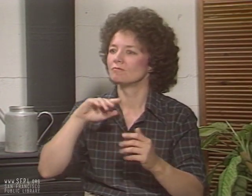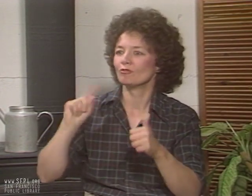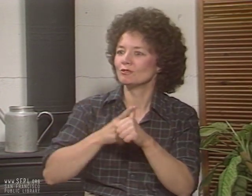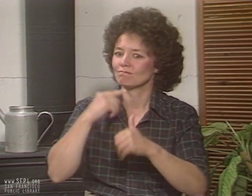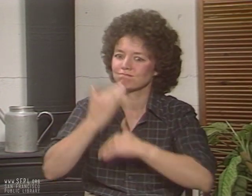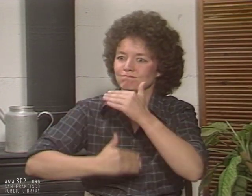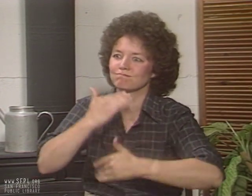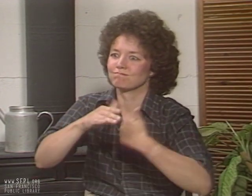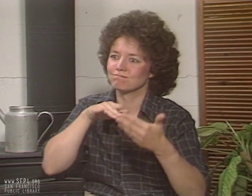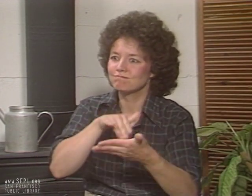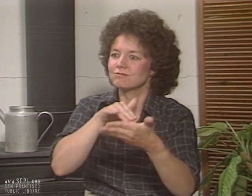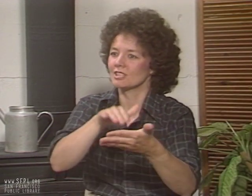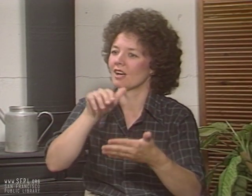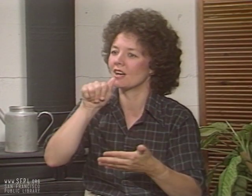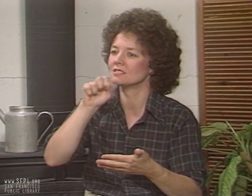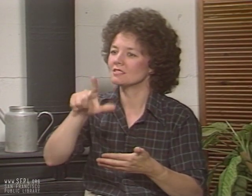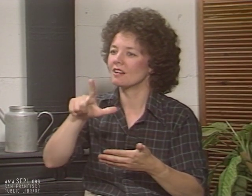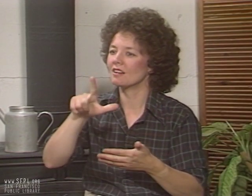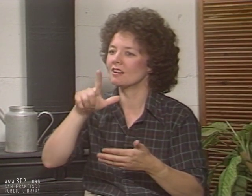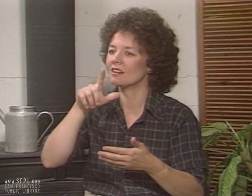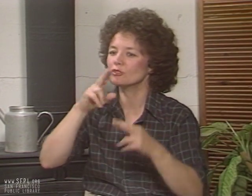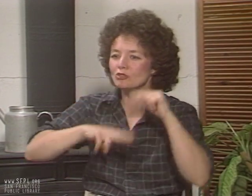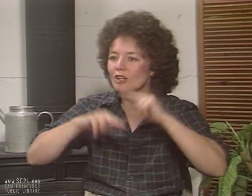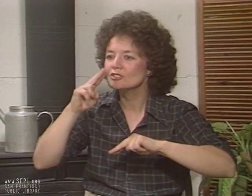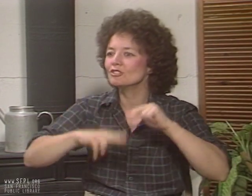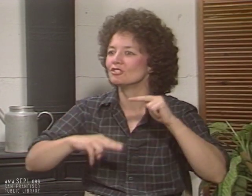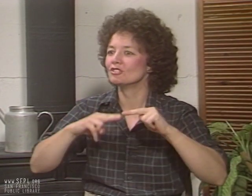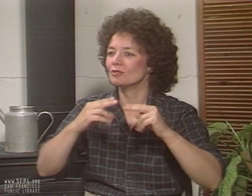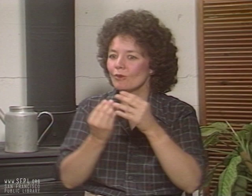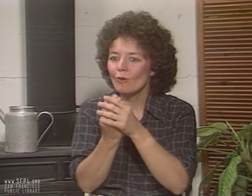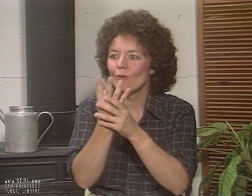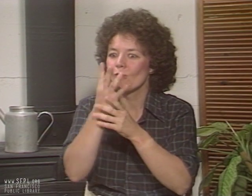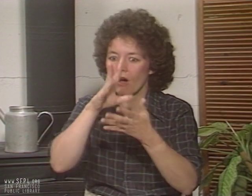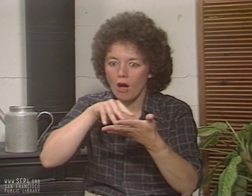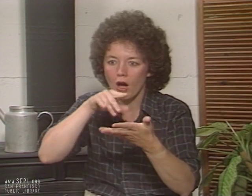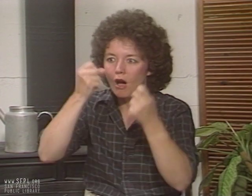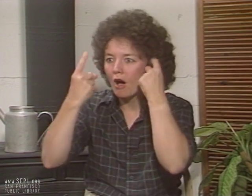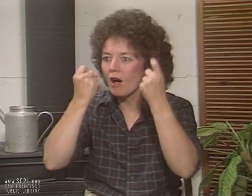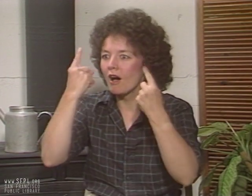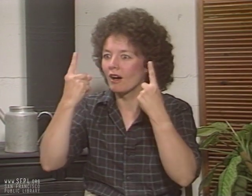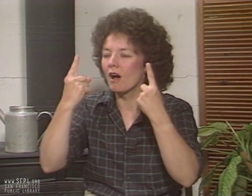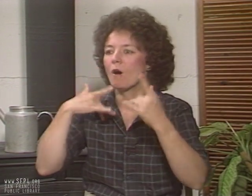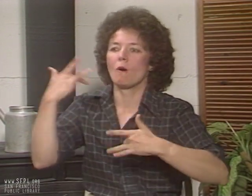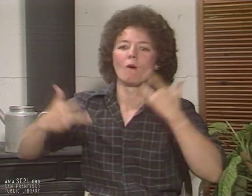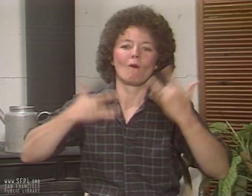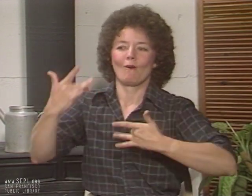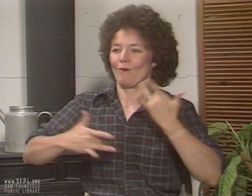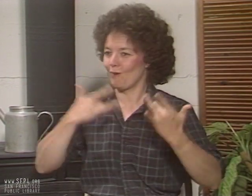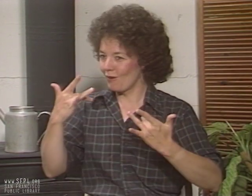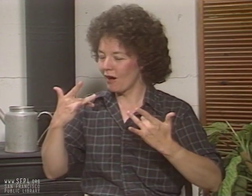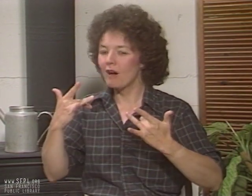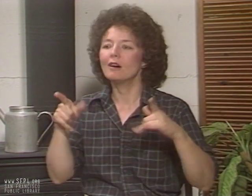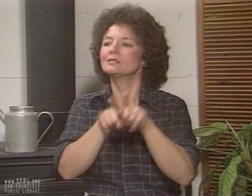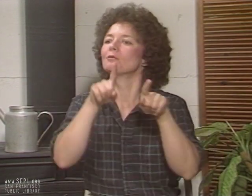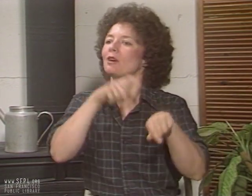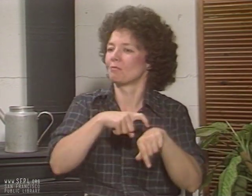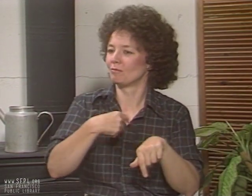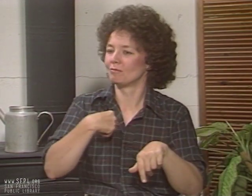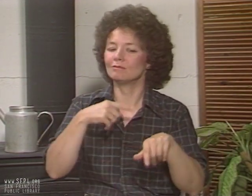involved in the early stages of research into American Sign Language, ASL. I can't tell you how empowering it was to have a conscious